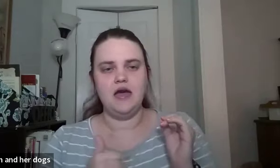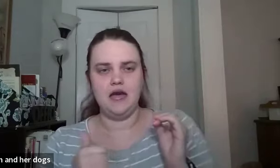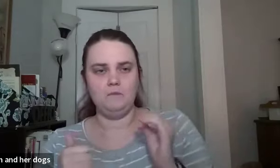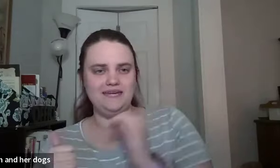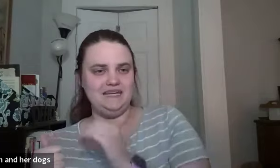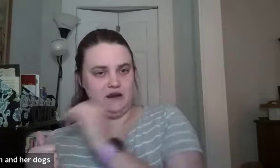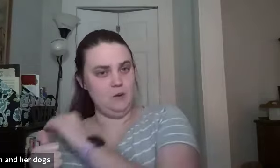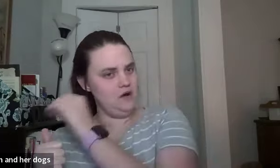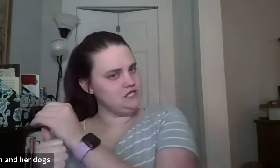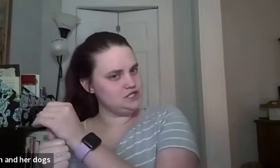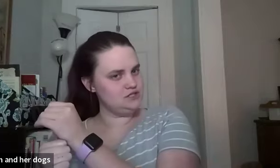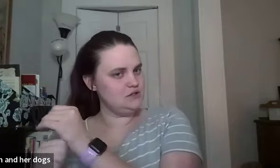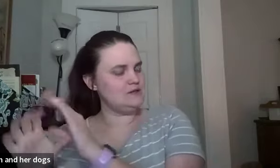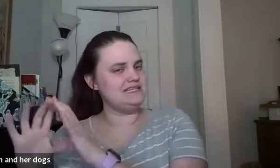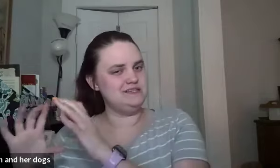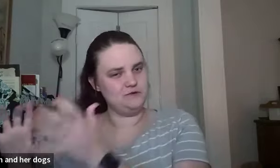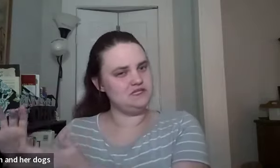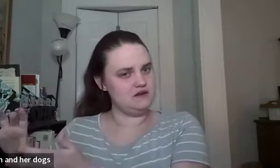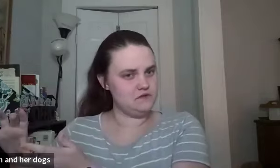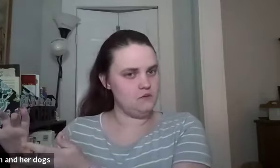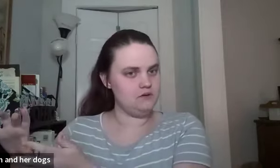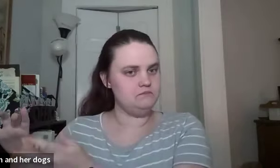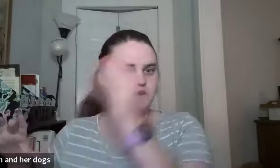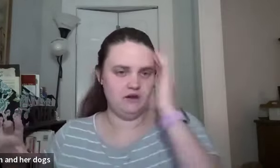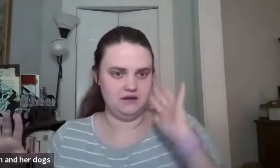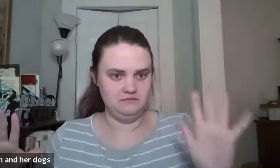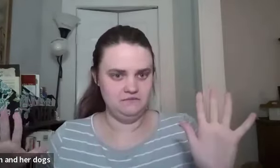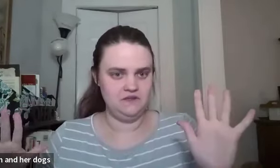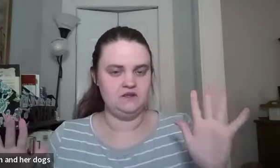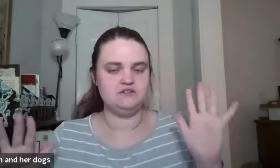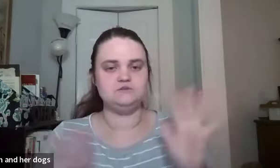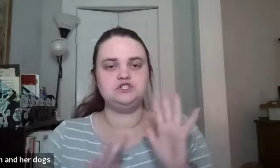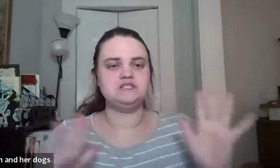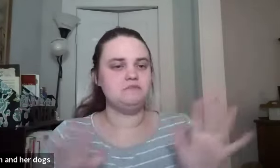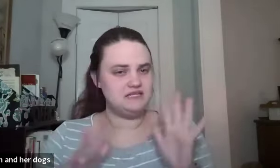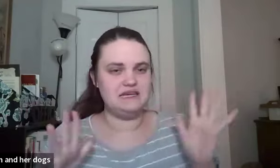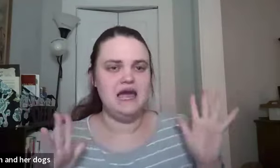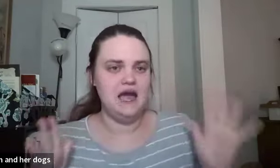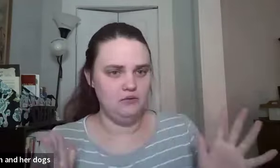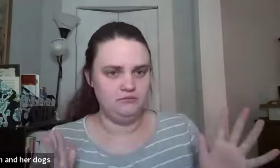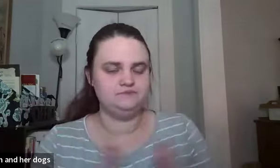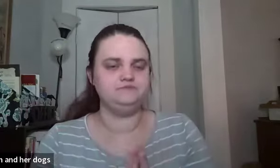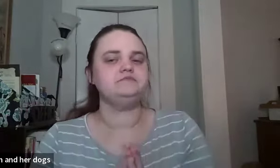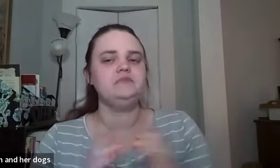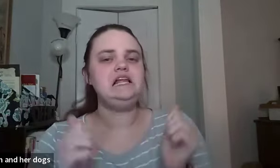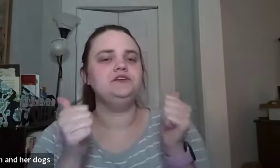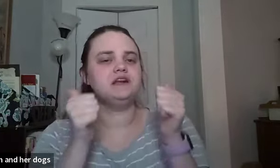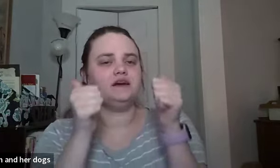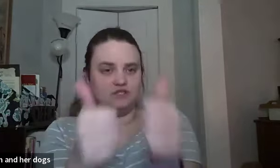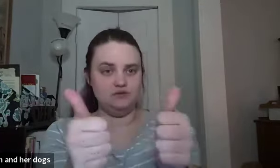how many or how much. There is a different sign for that one. Okay. So this one's just the basic how. You're going to have 2 thumbs